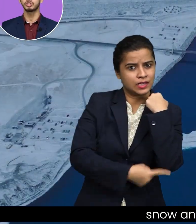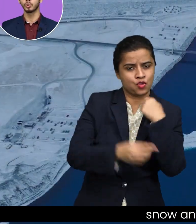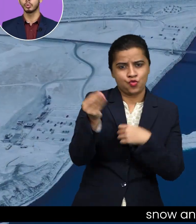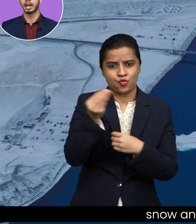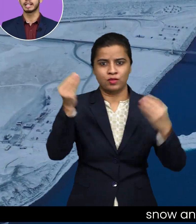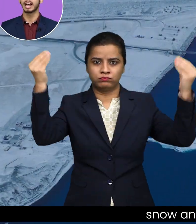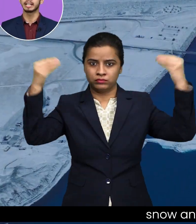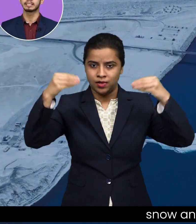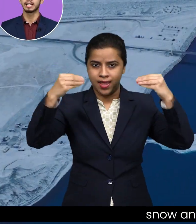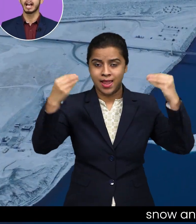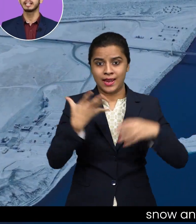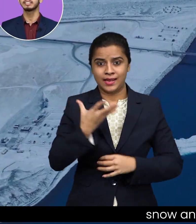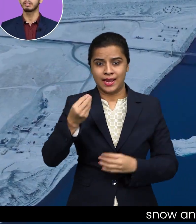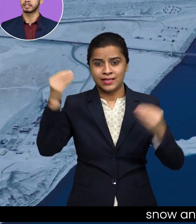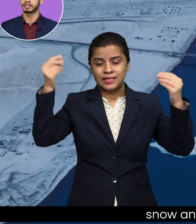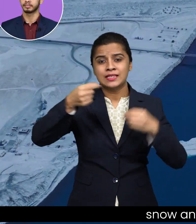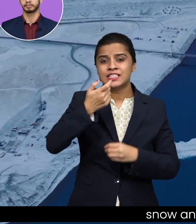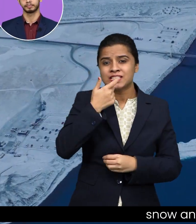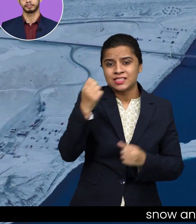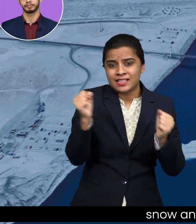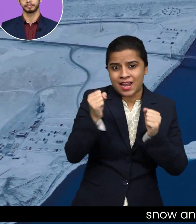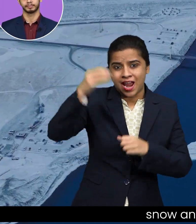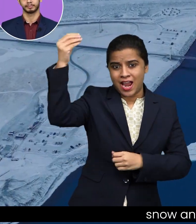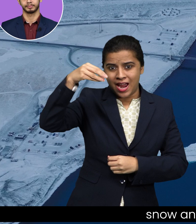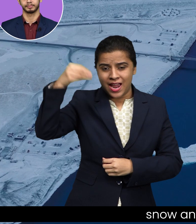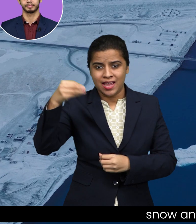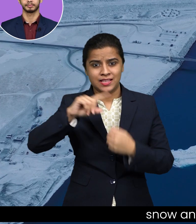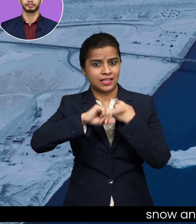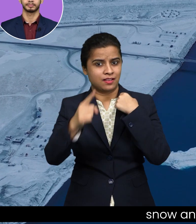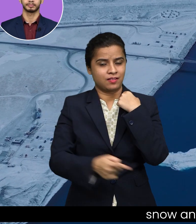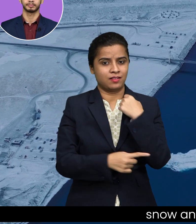perpetual snow and ice at the summit.